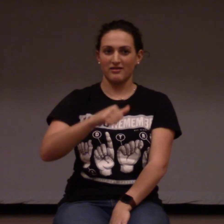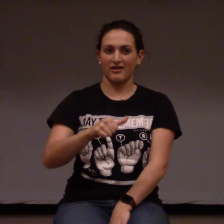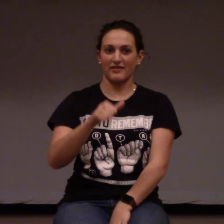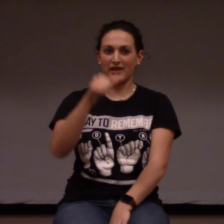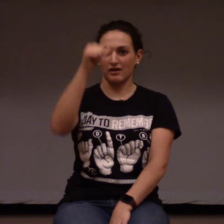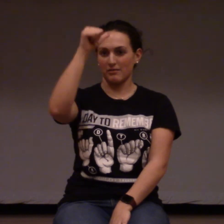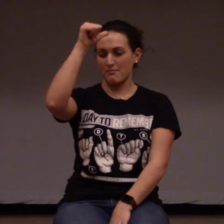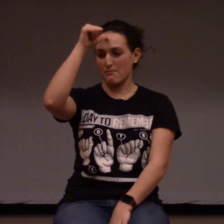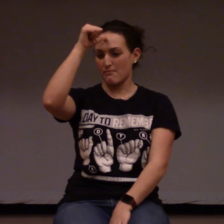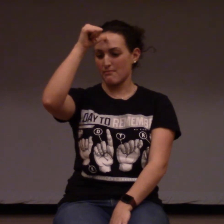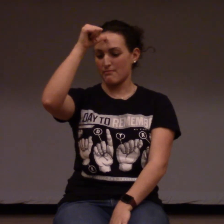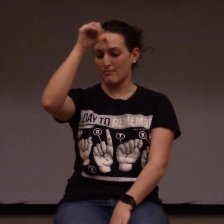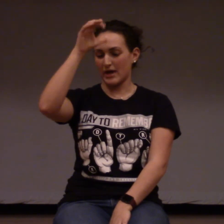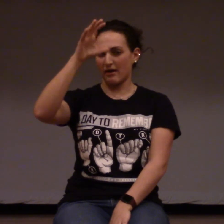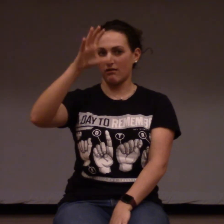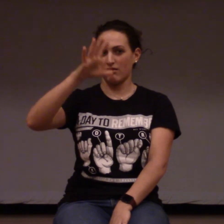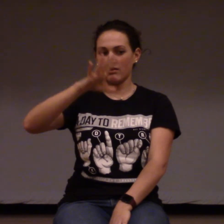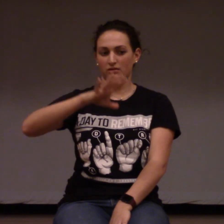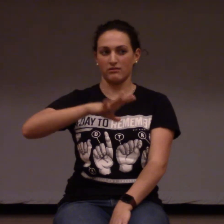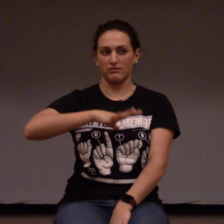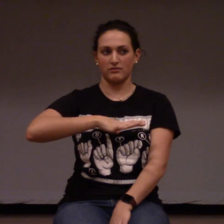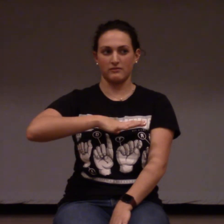And then male.